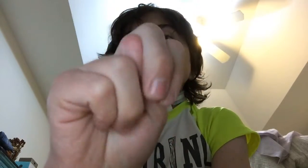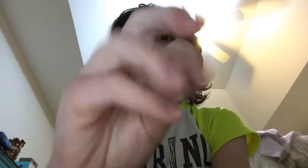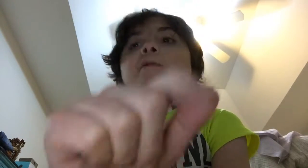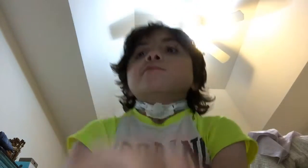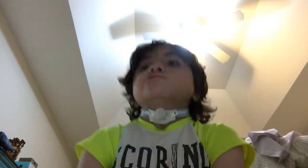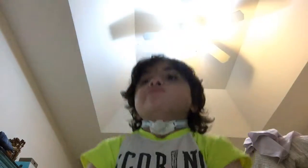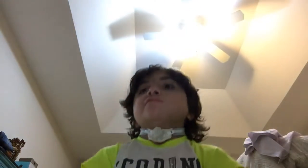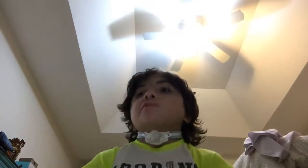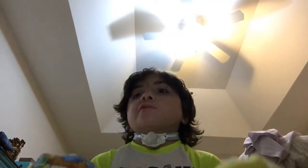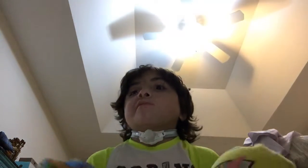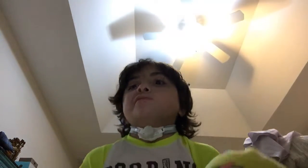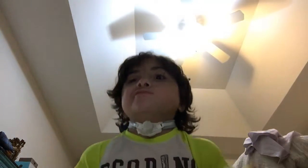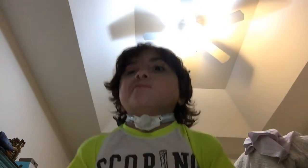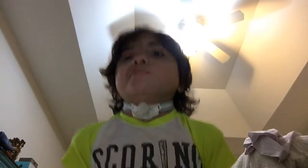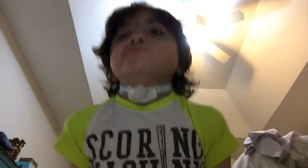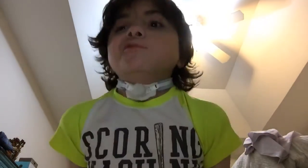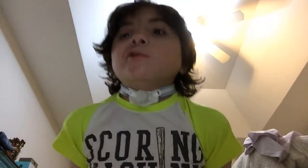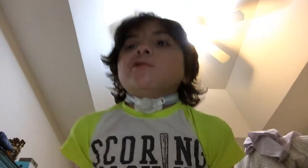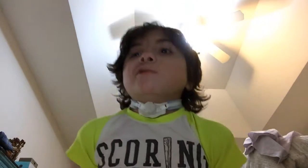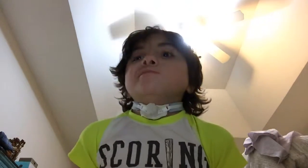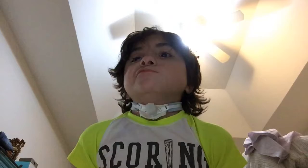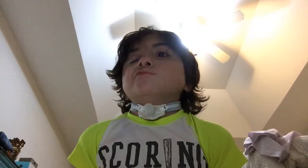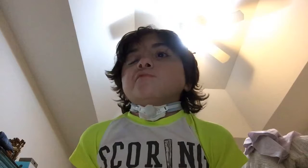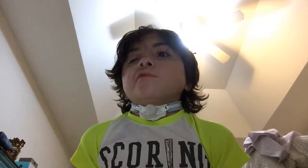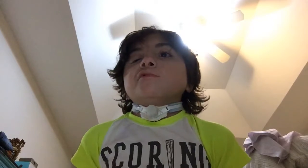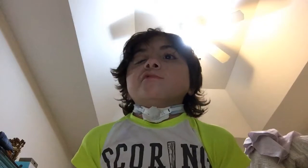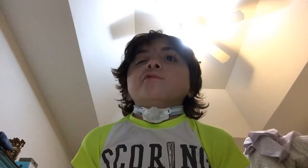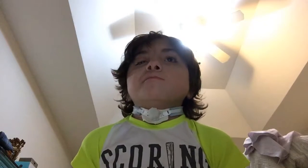M-N-T. Because people get confused with those.